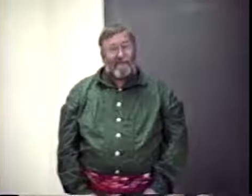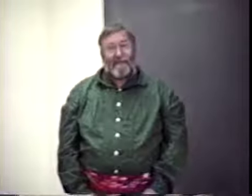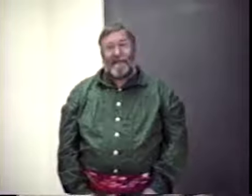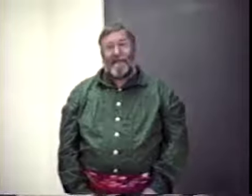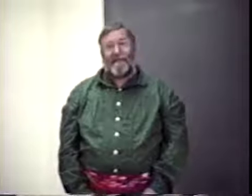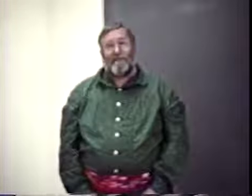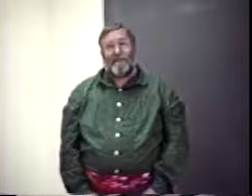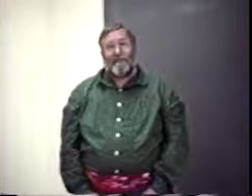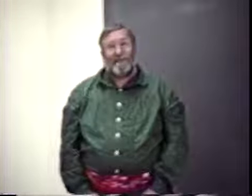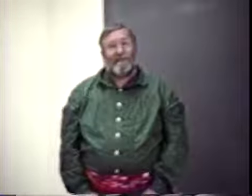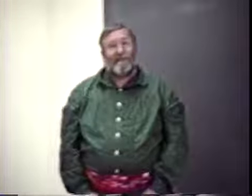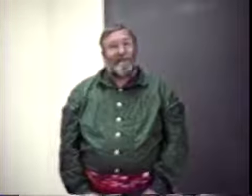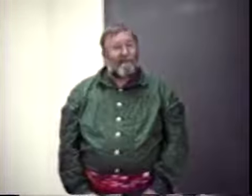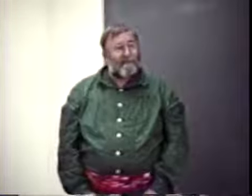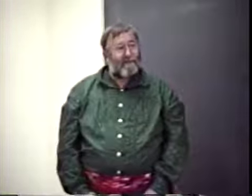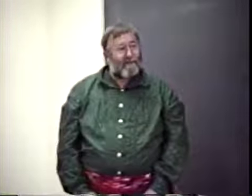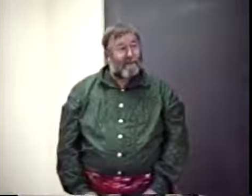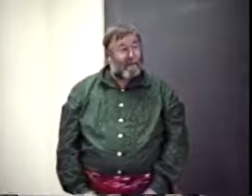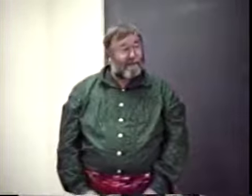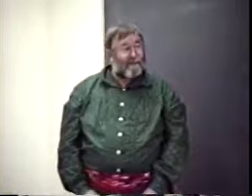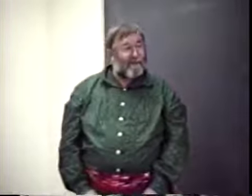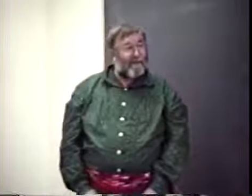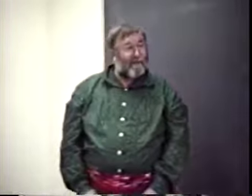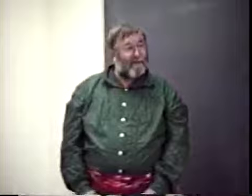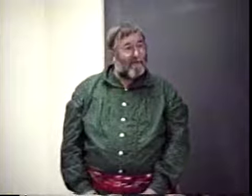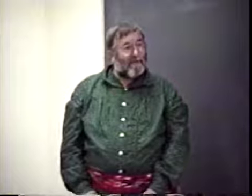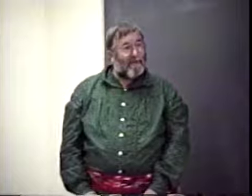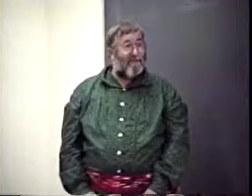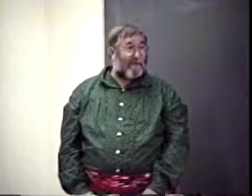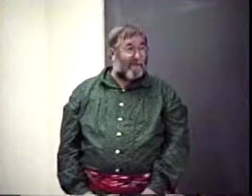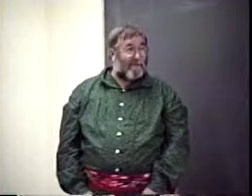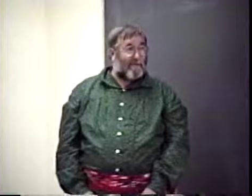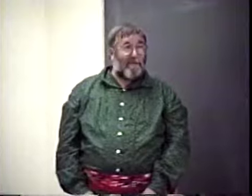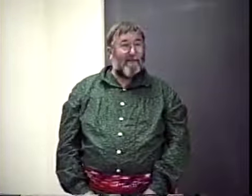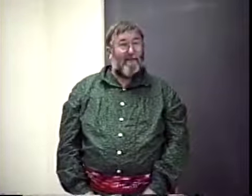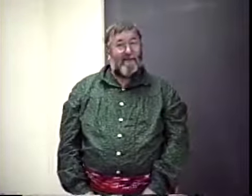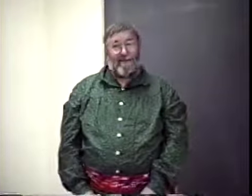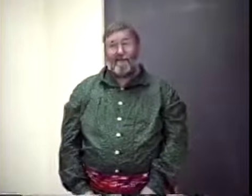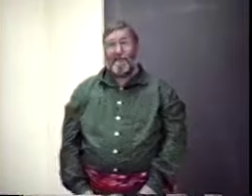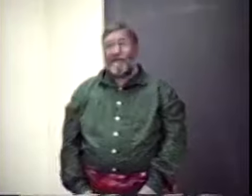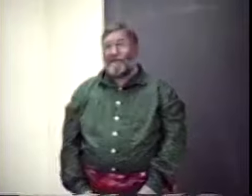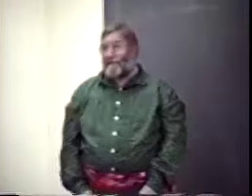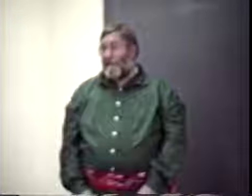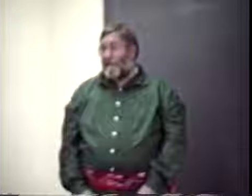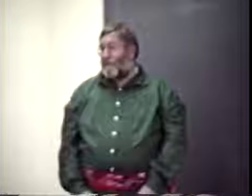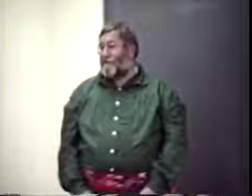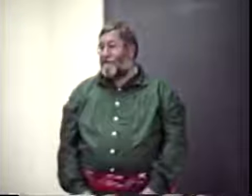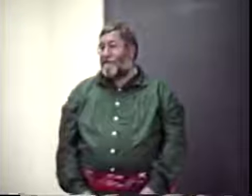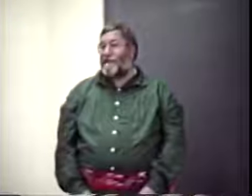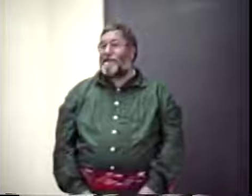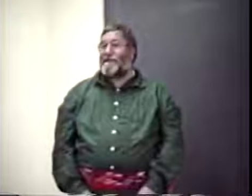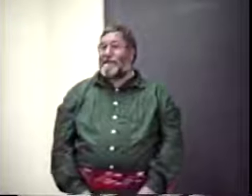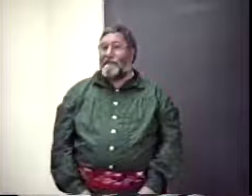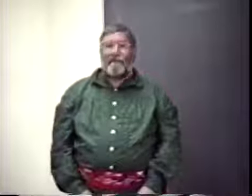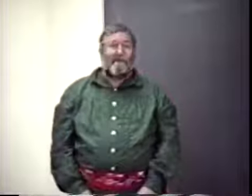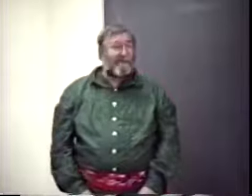many times the Indian culture was laughed at by the white man, ridiculed by the white man as they came out, simply because they did not understand